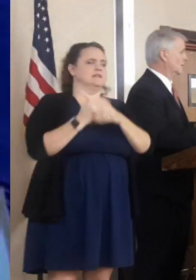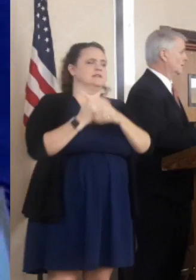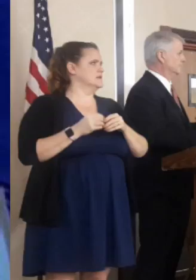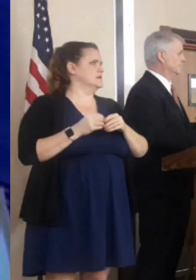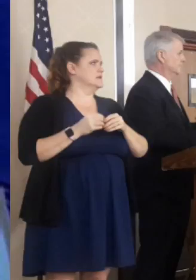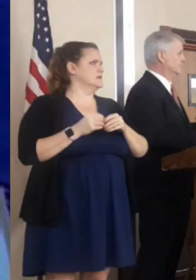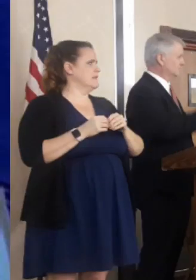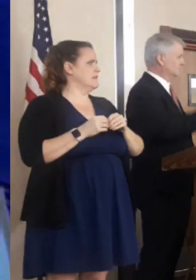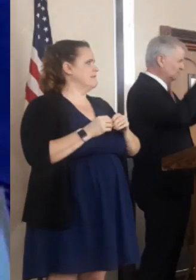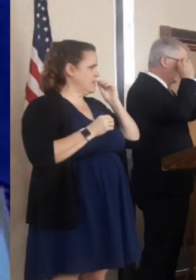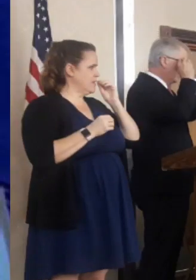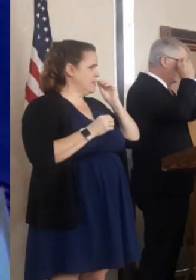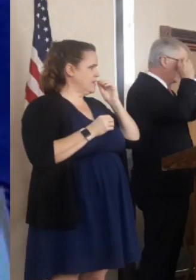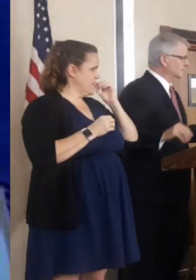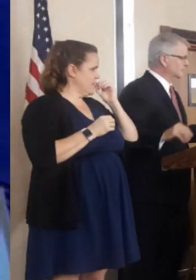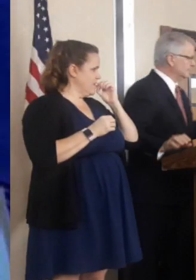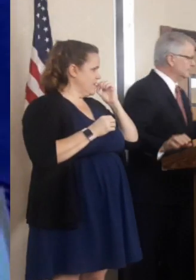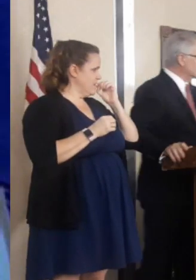Okay.